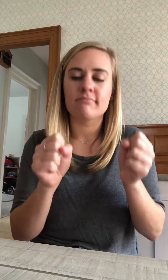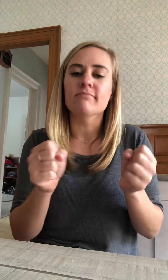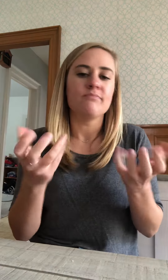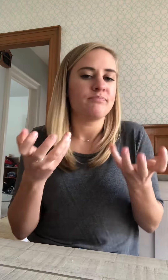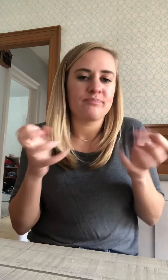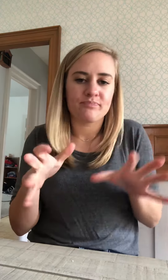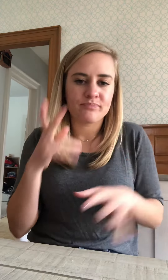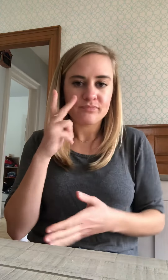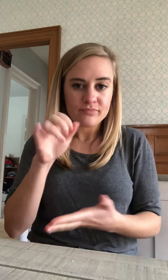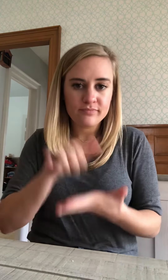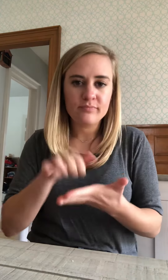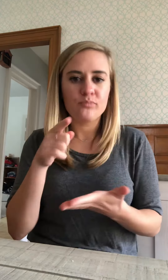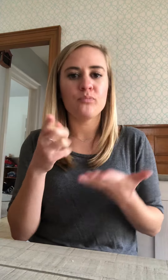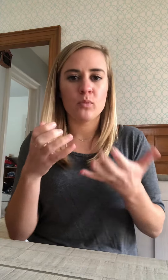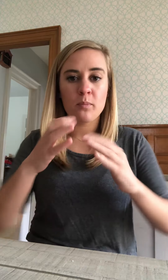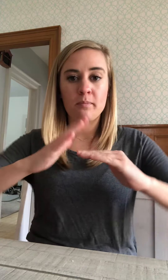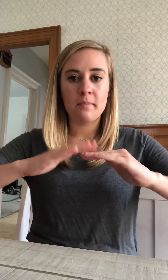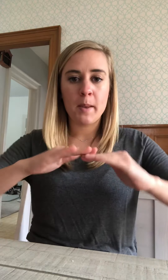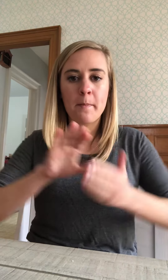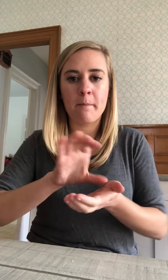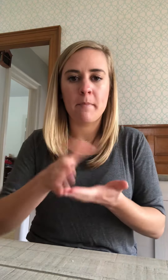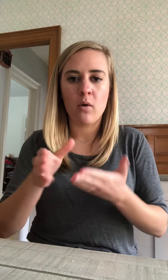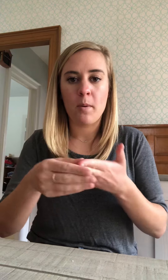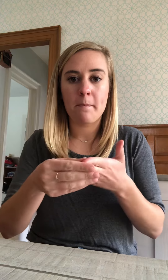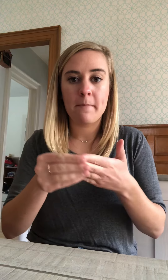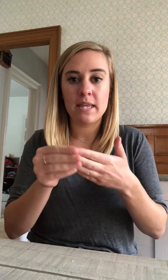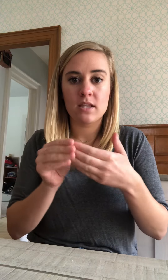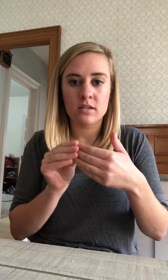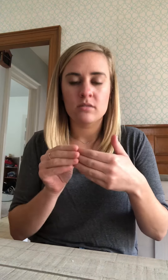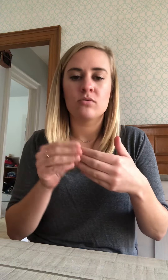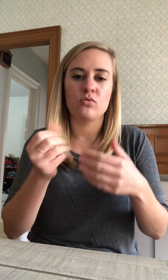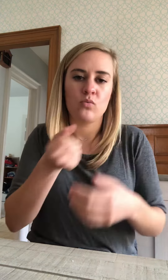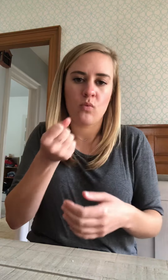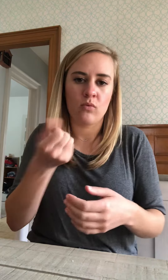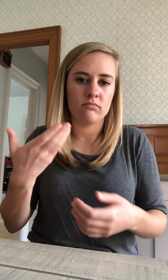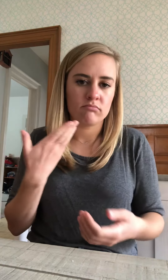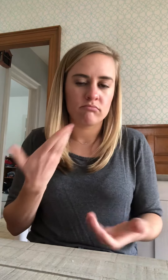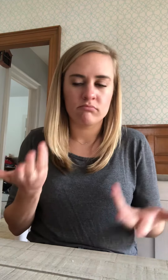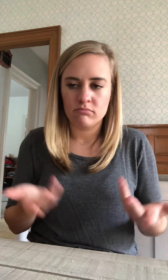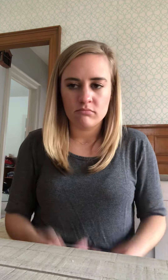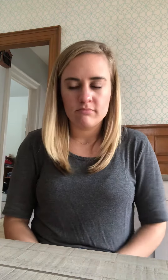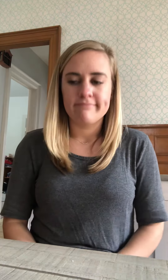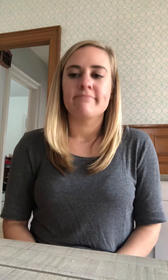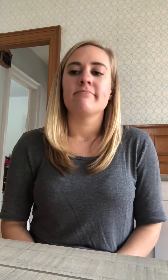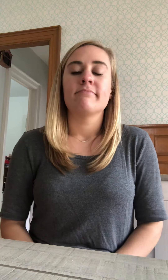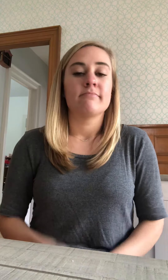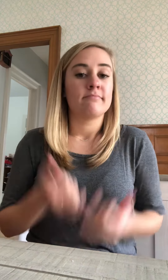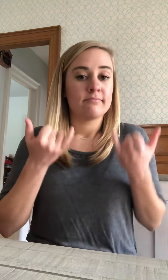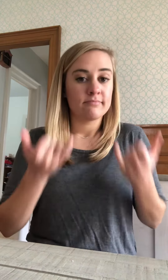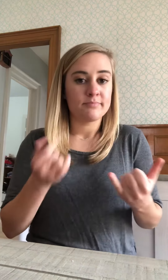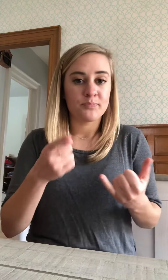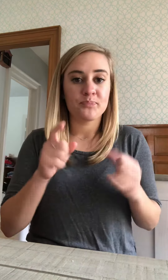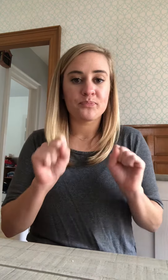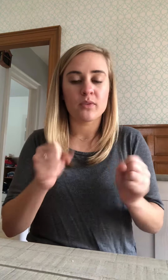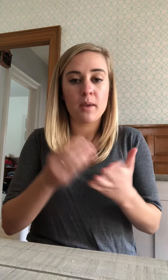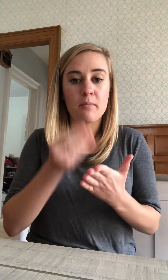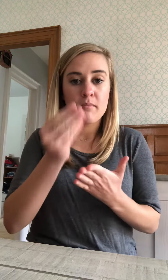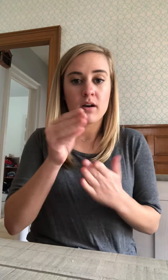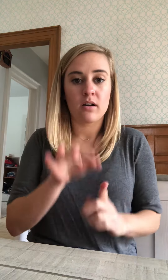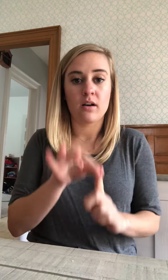do the minimum number of bends to hold things in position. Nowadays, you can get custom plates, but they can take a week or 2